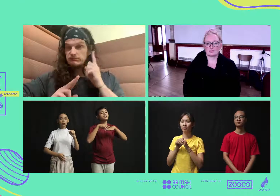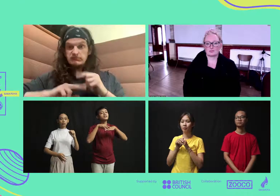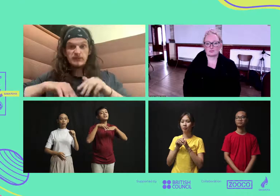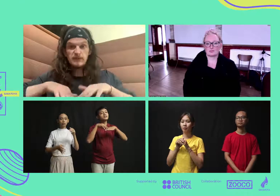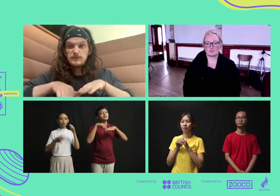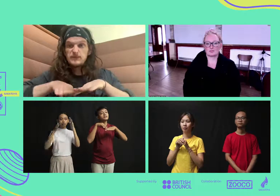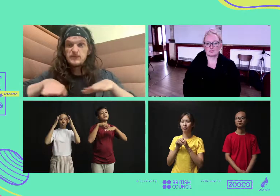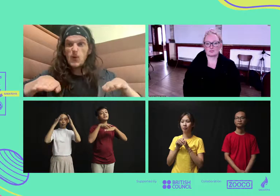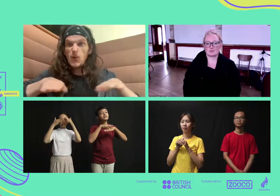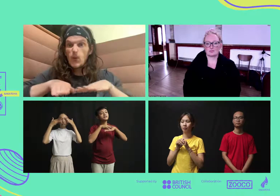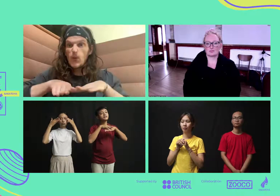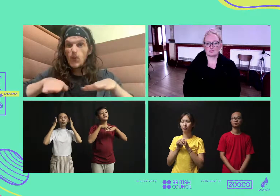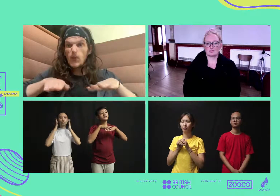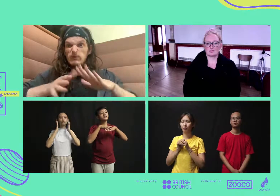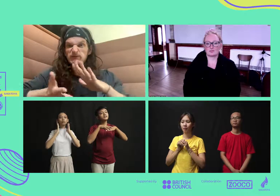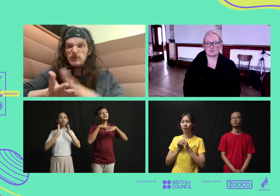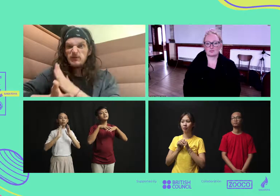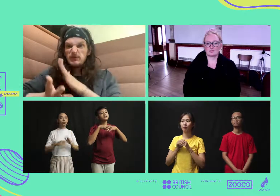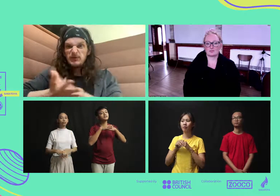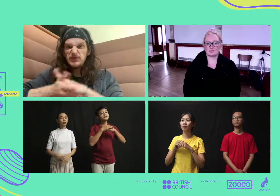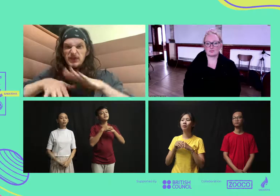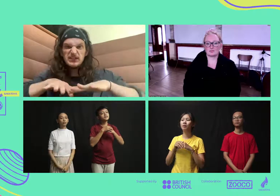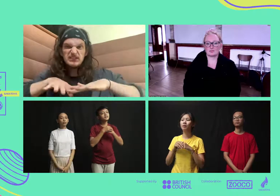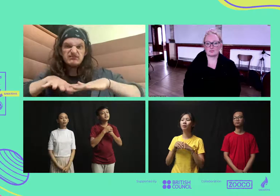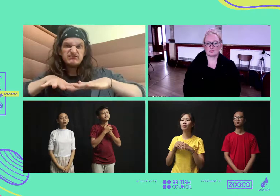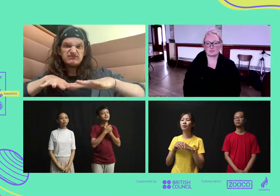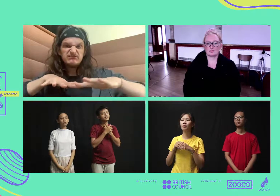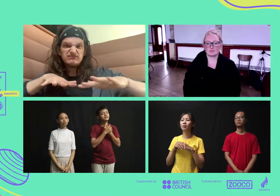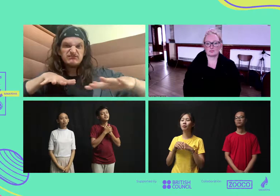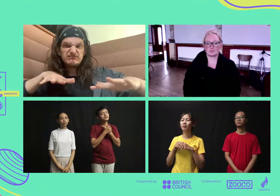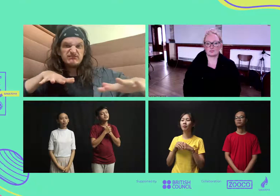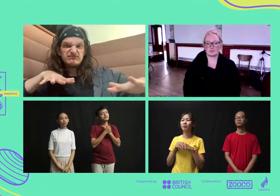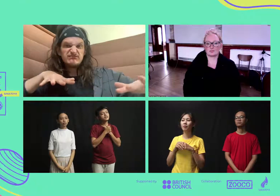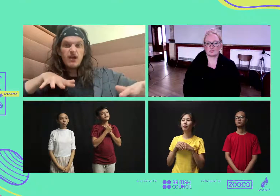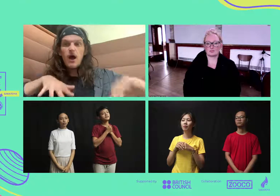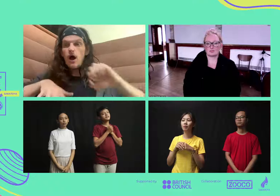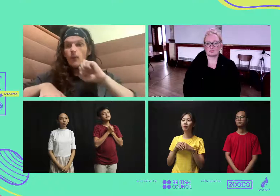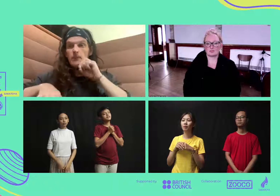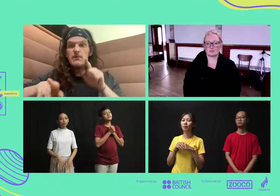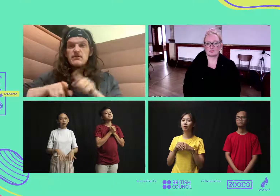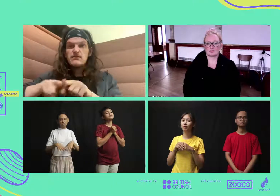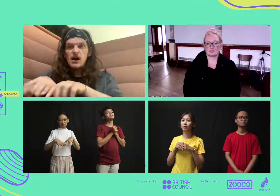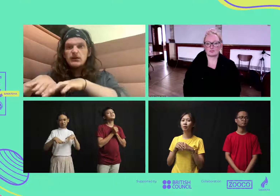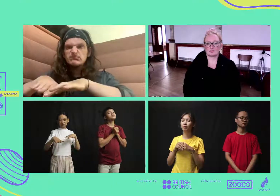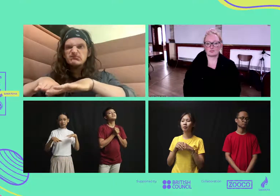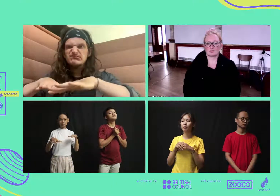So for example, in my house, the floor's a bit dirty.